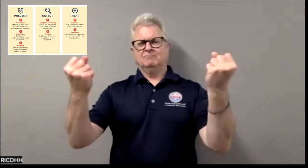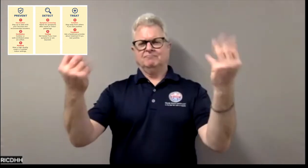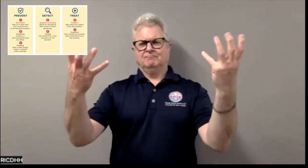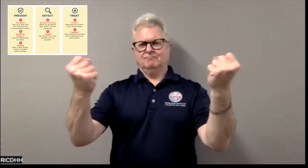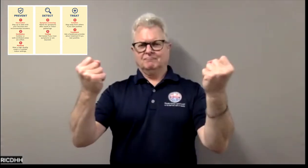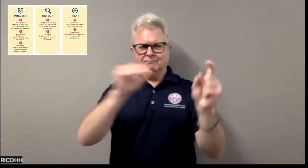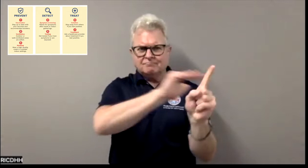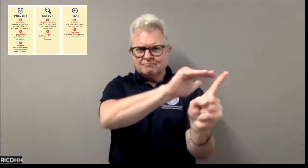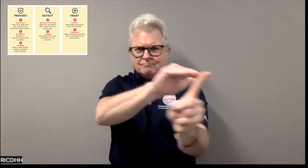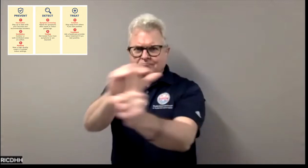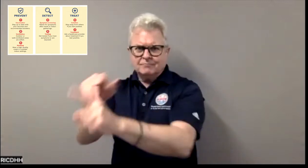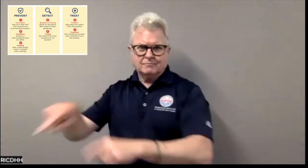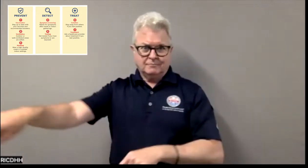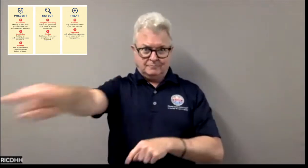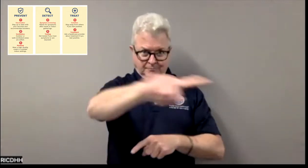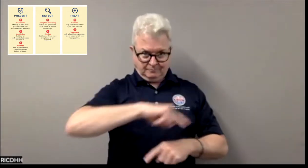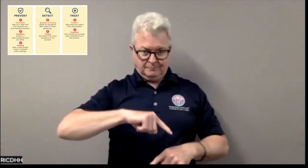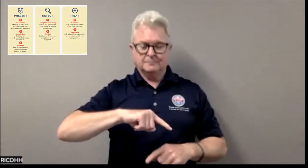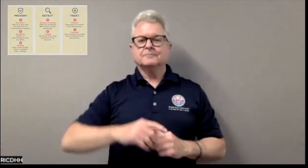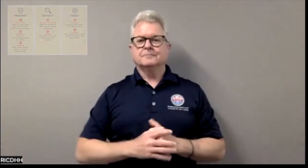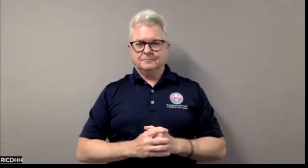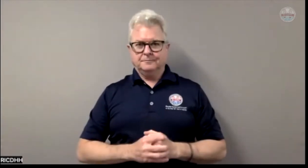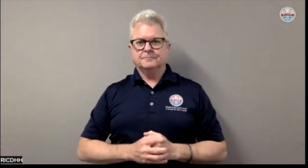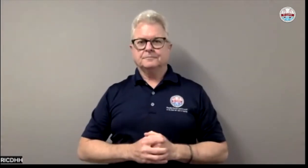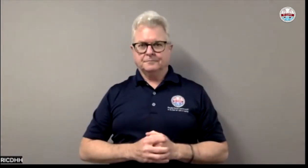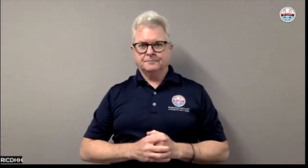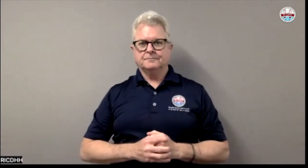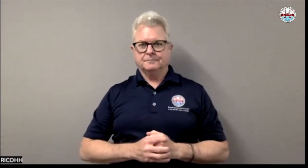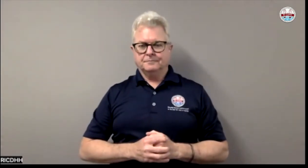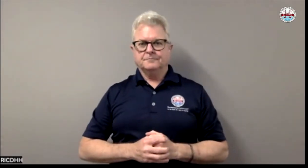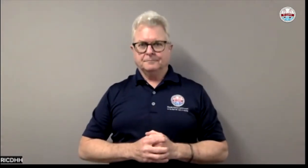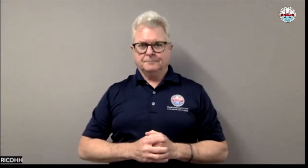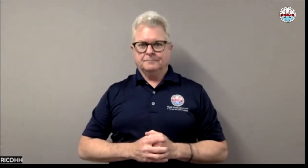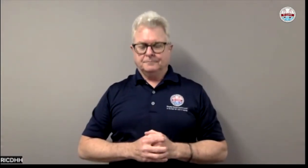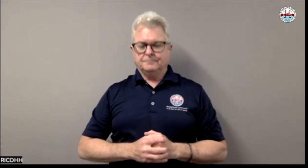It's very interesting. So what I want to do is I wanted to create a vlog to share with you in the community.